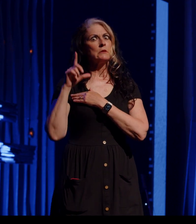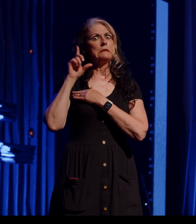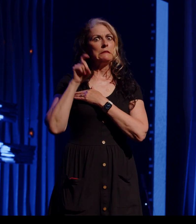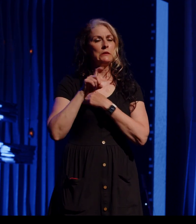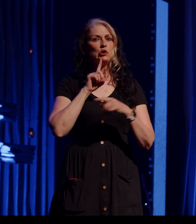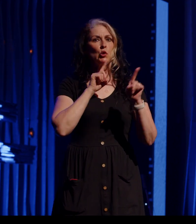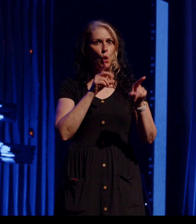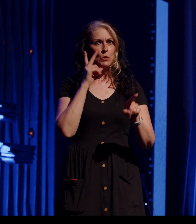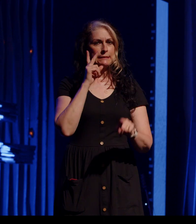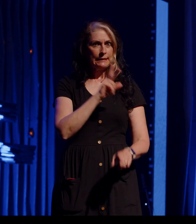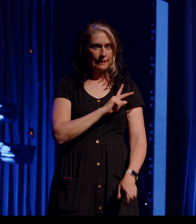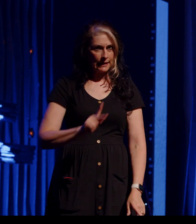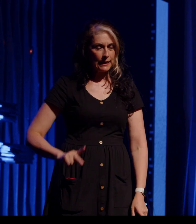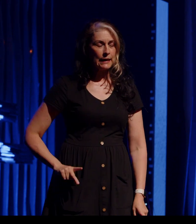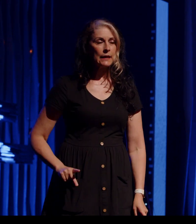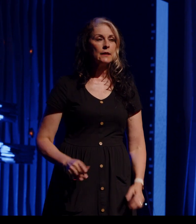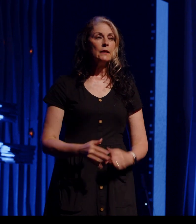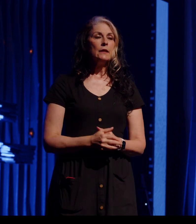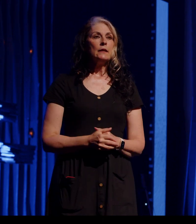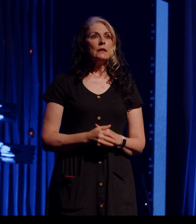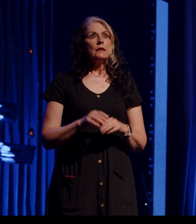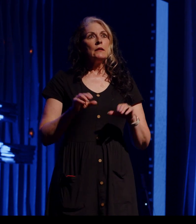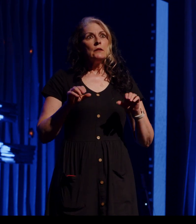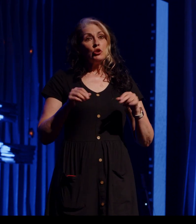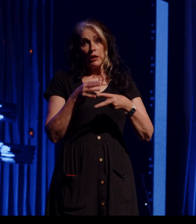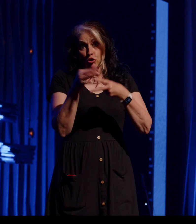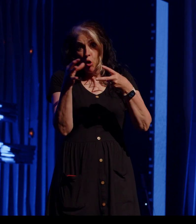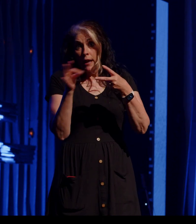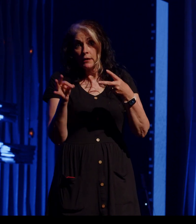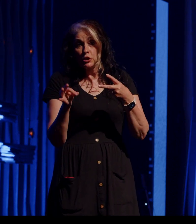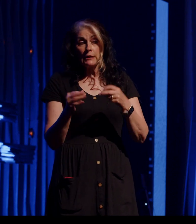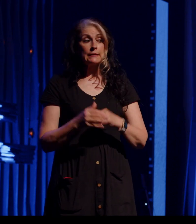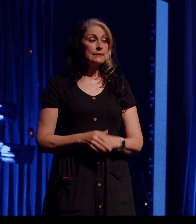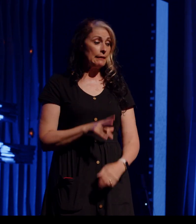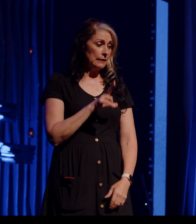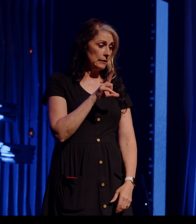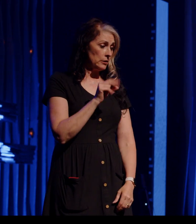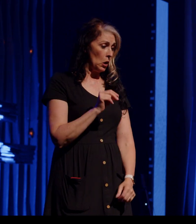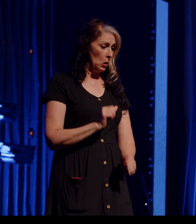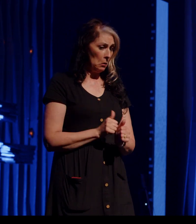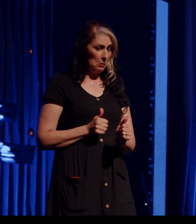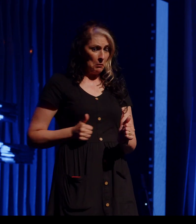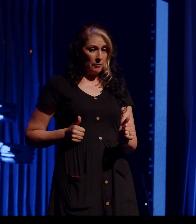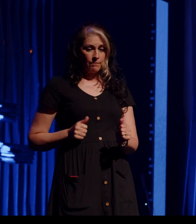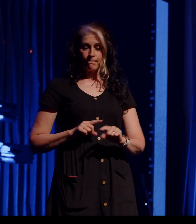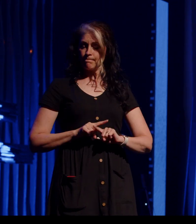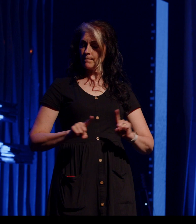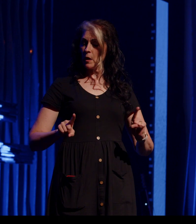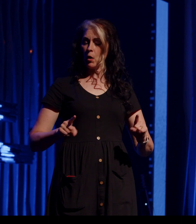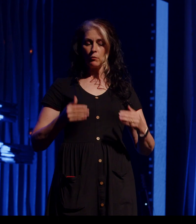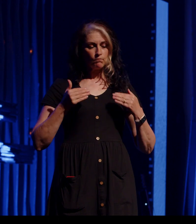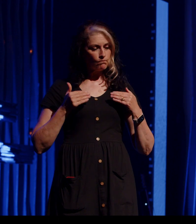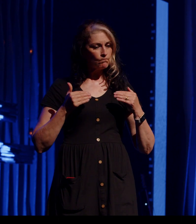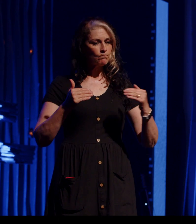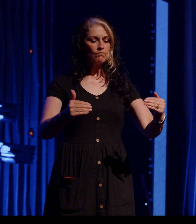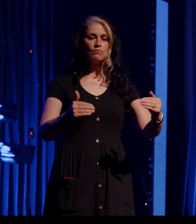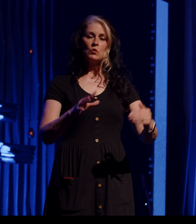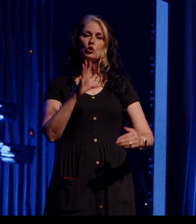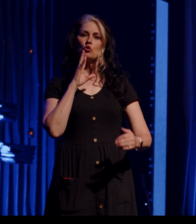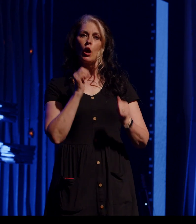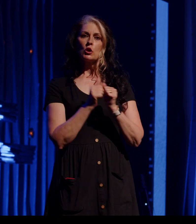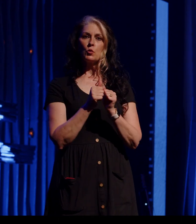else can do. And so she could have shrunk away and did what was easy, but she goes and she talks to the king. And the